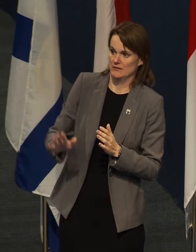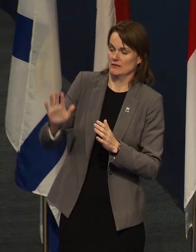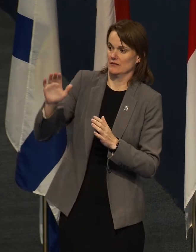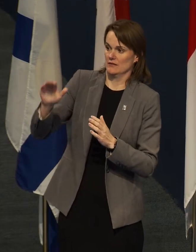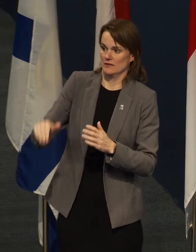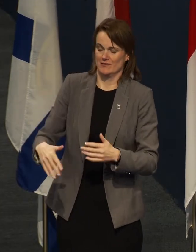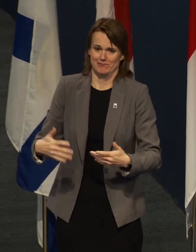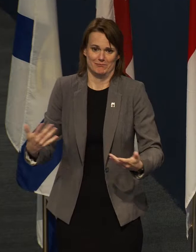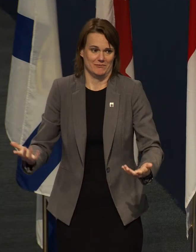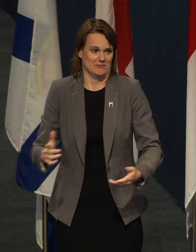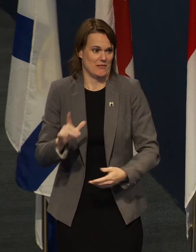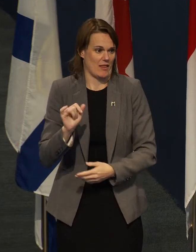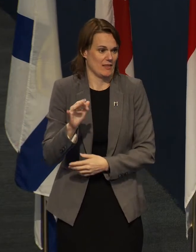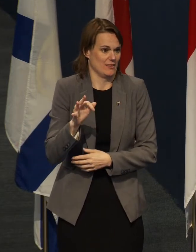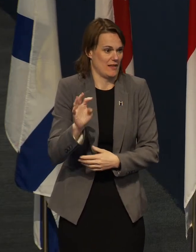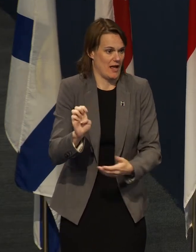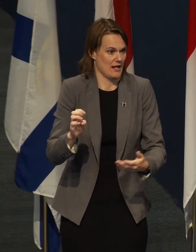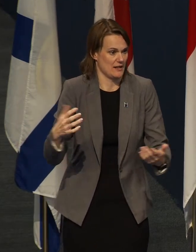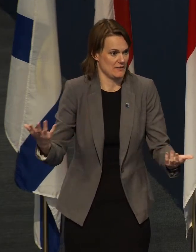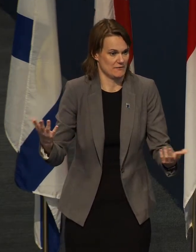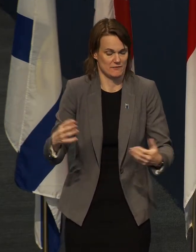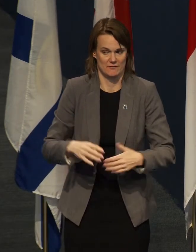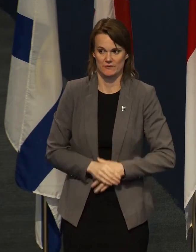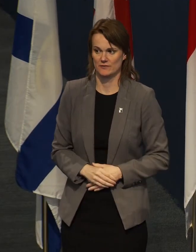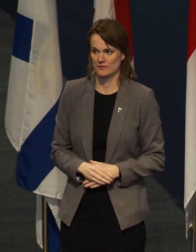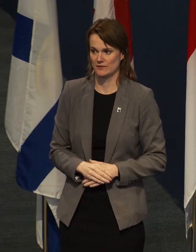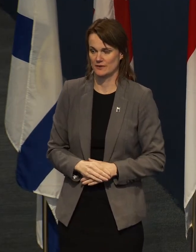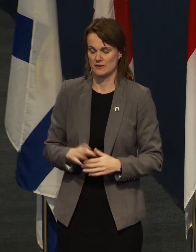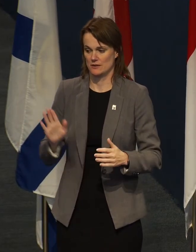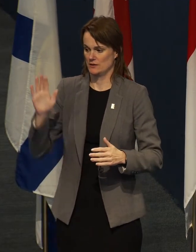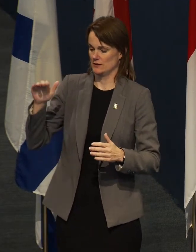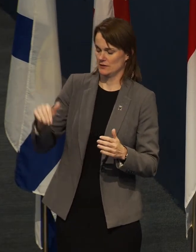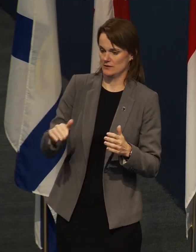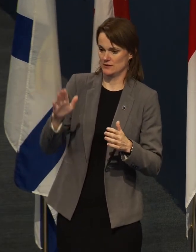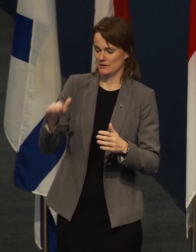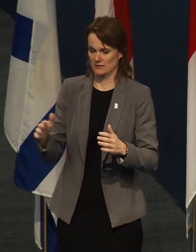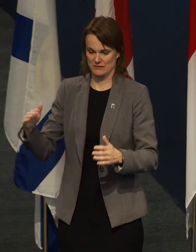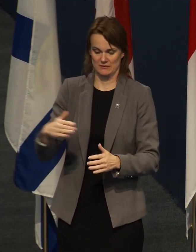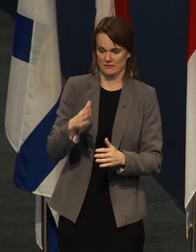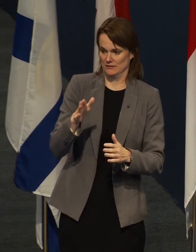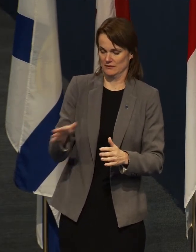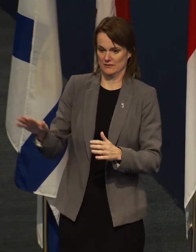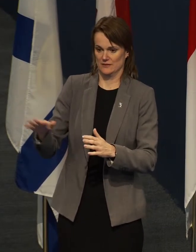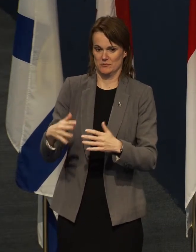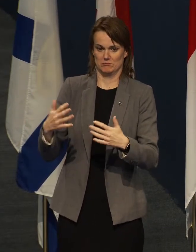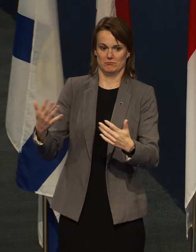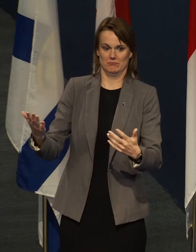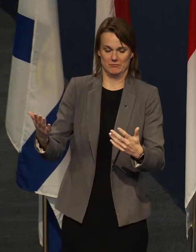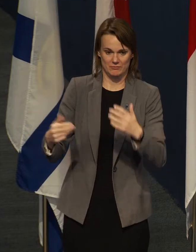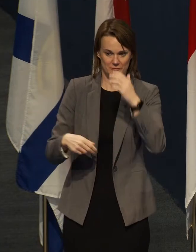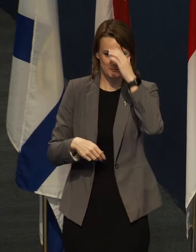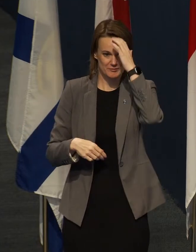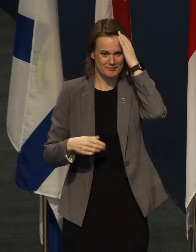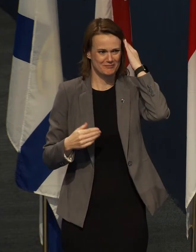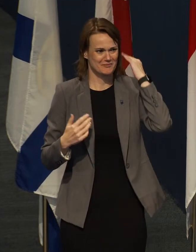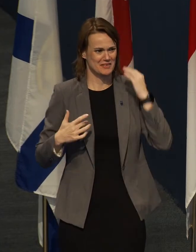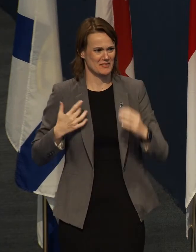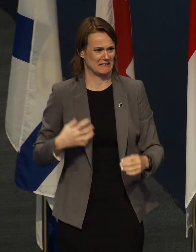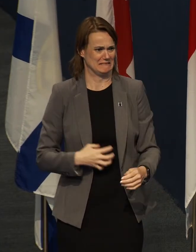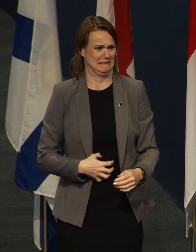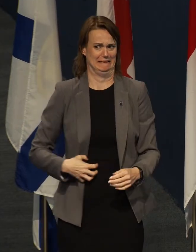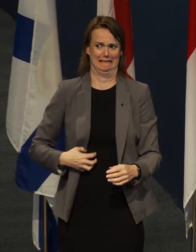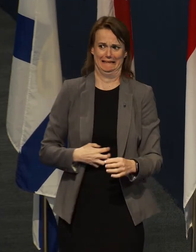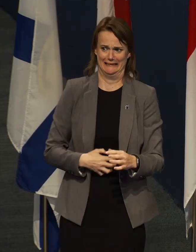downs and many twists and turns. Speaking of roller coasters, I'd also think we'd all agree that perhaps we're feeling a little bit